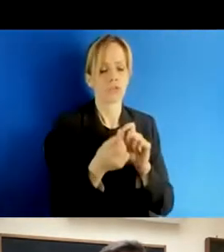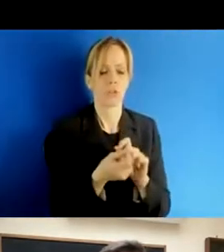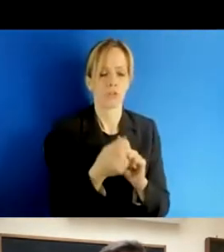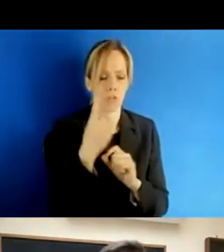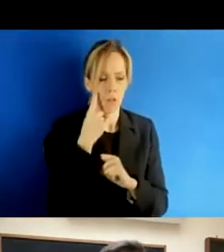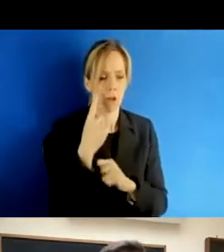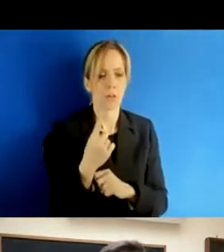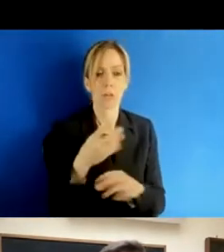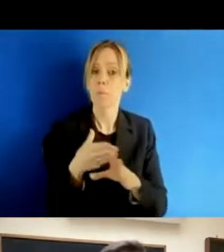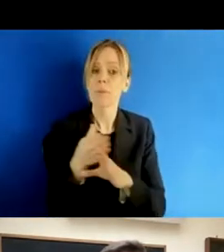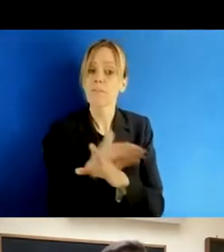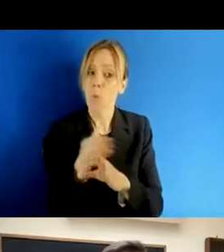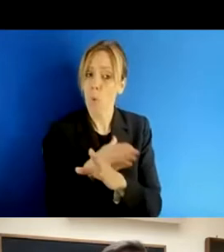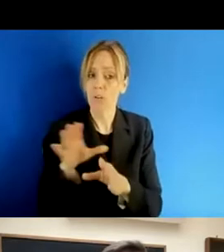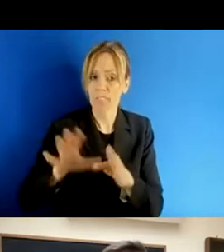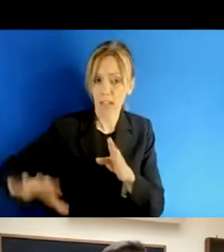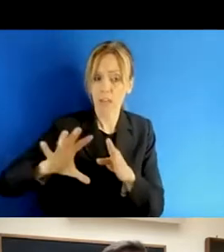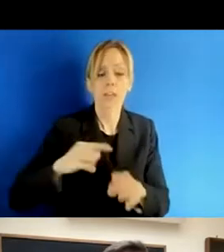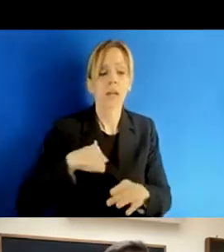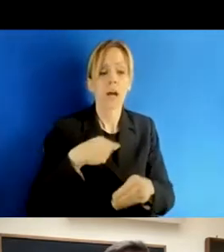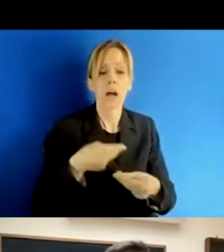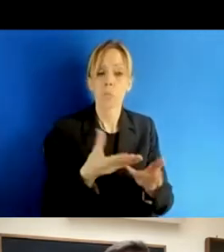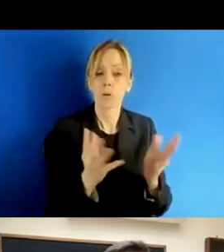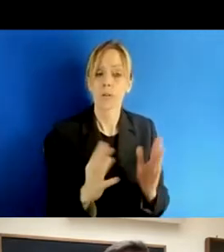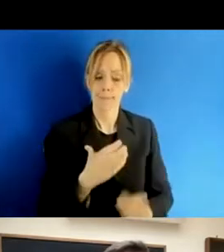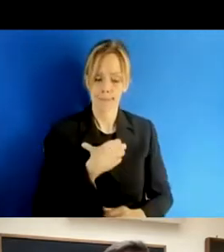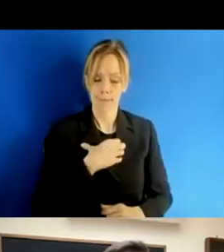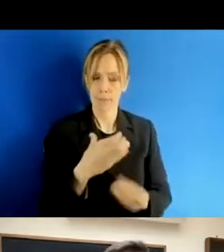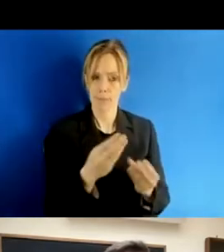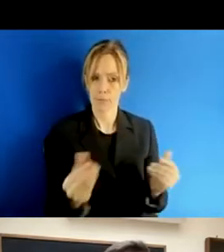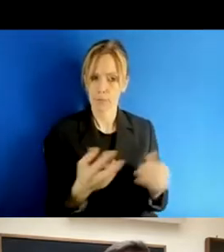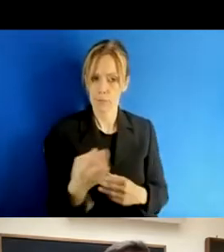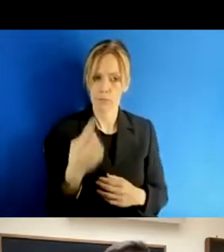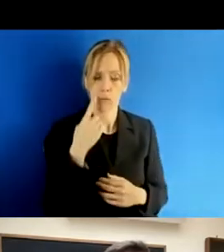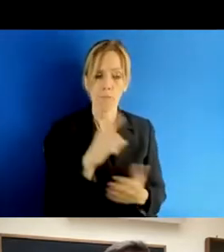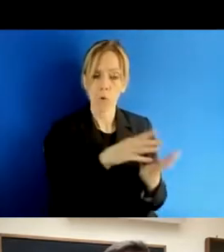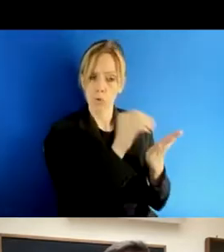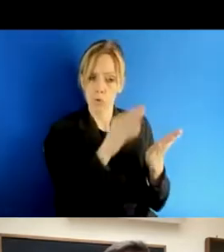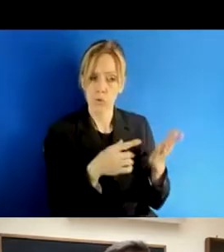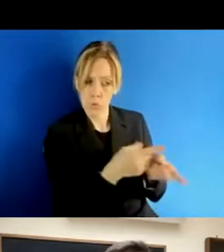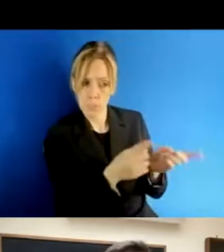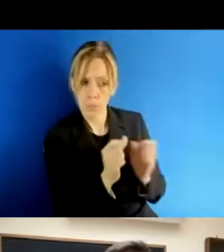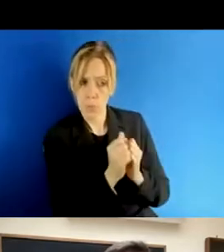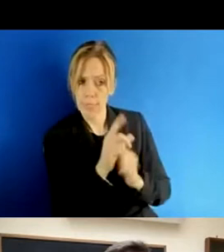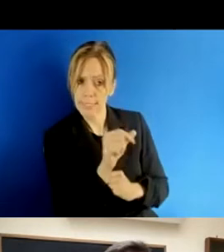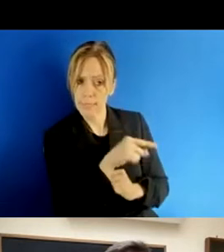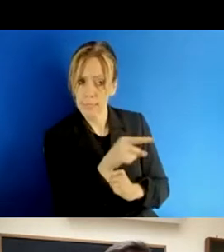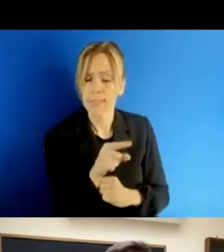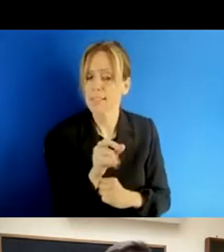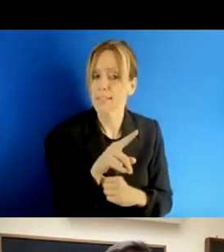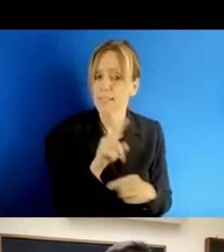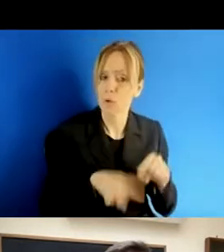I actually provide the complaint resolution resources for students with disabilities that weren't able to get